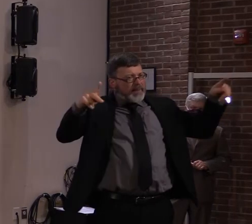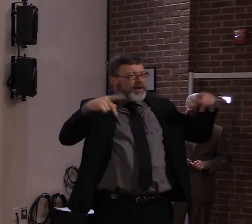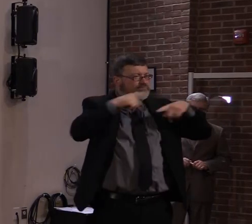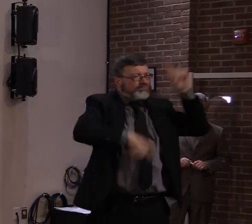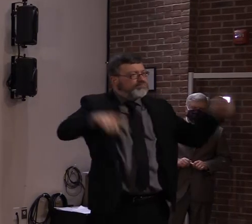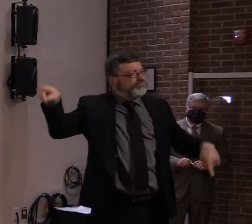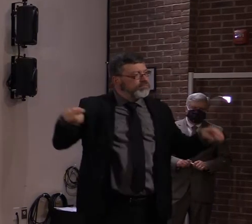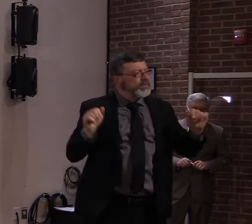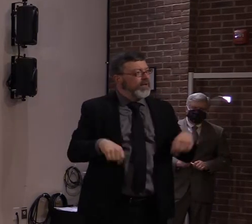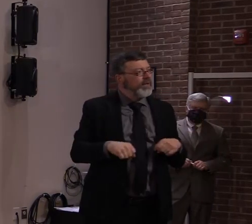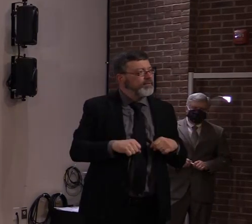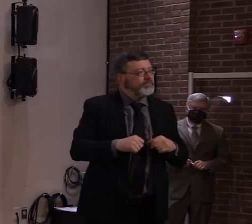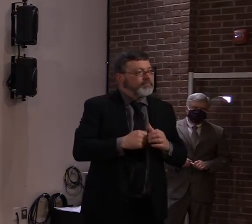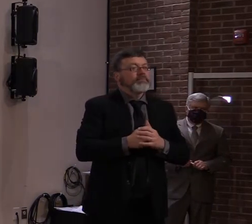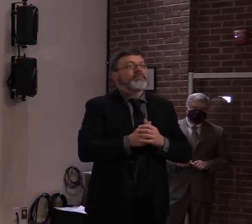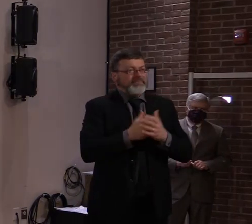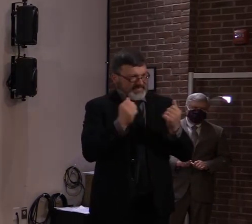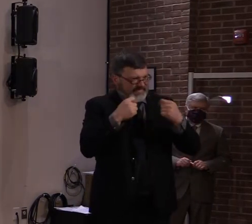Thank you so much.